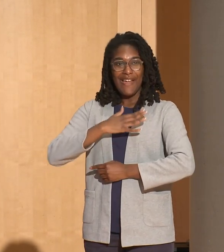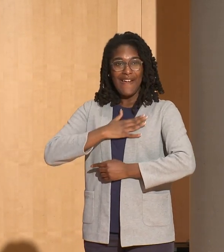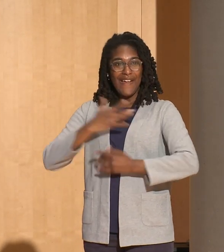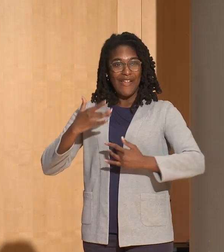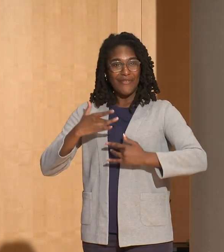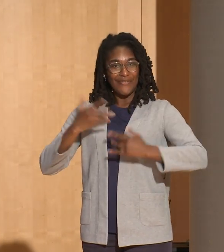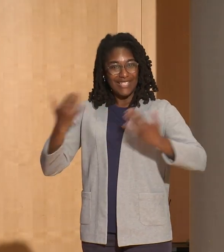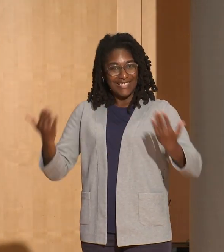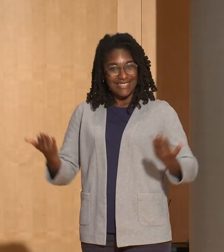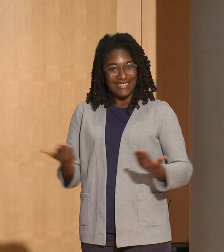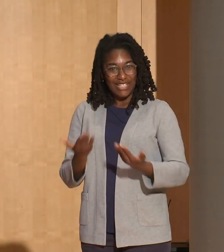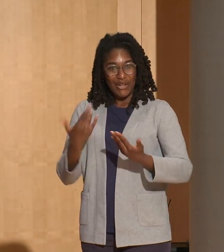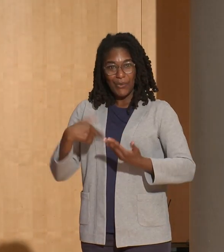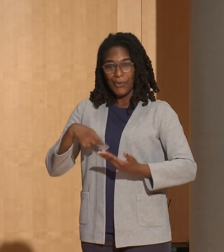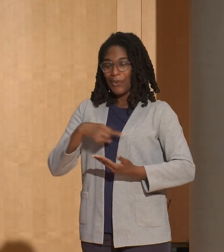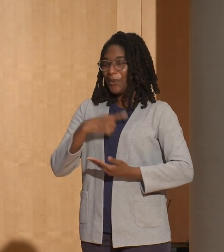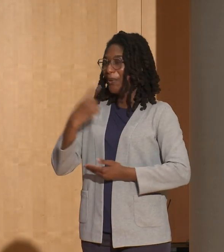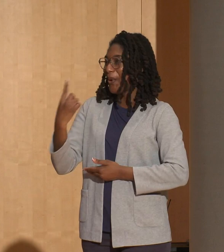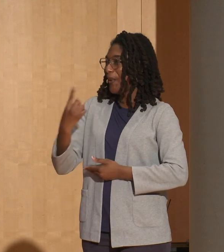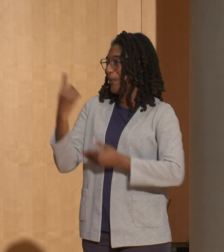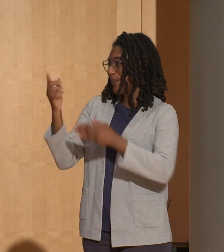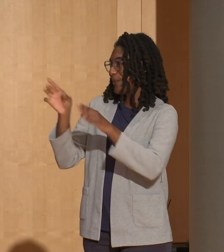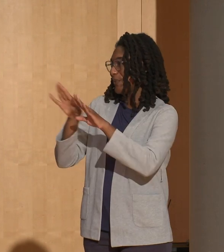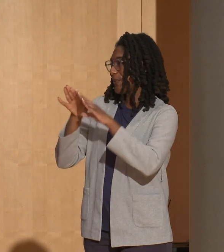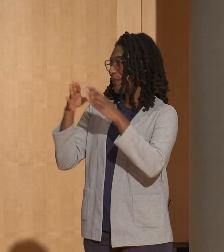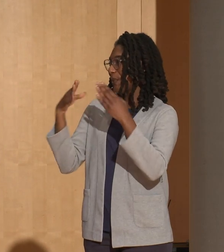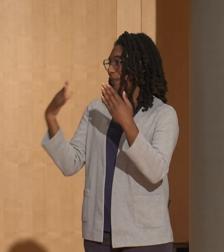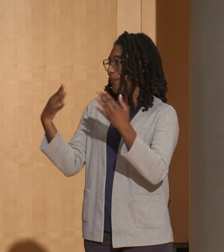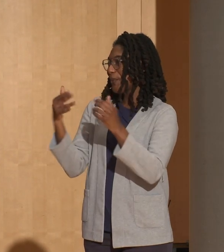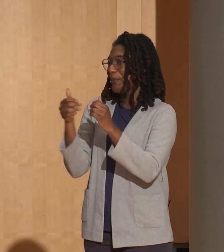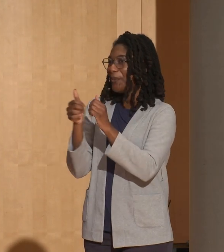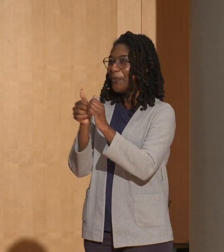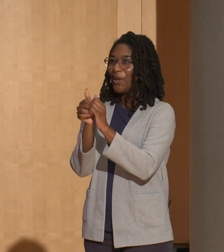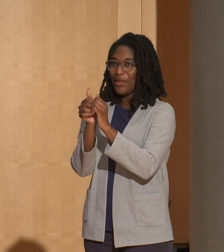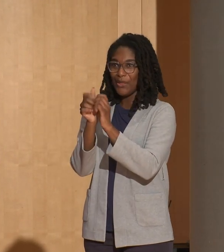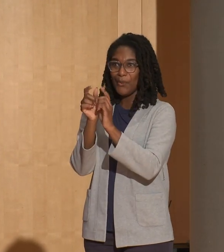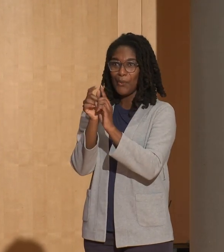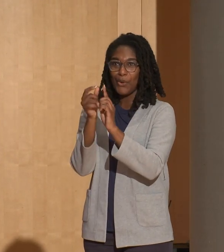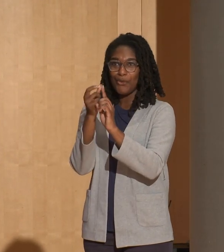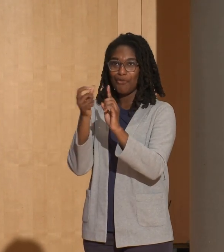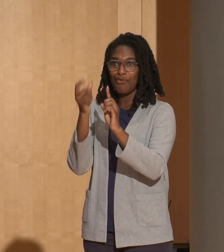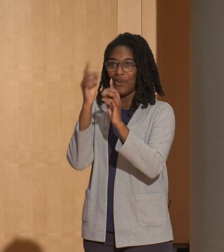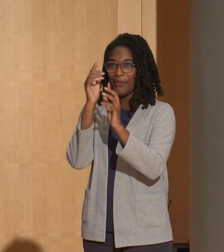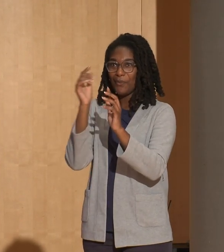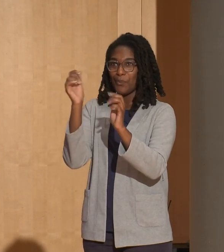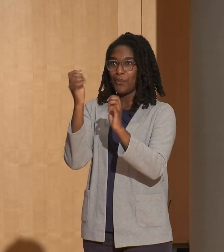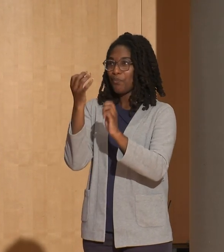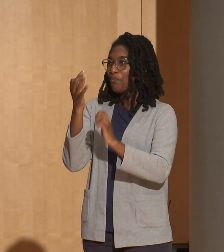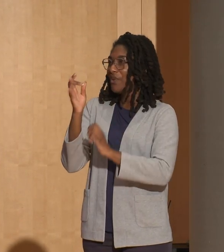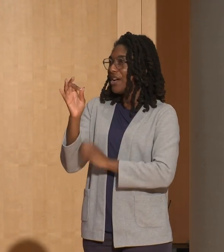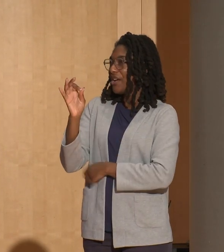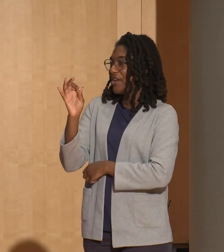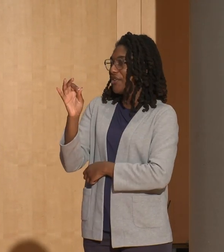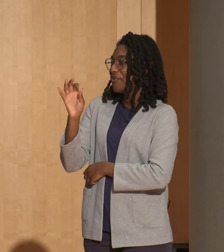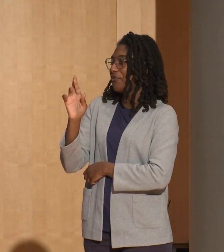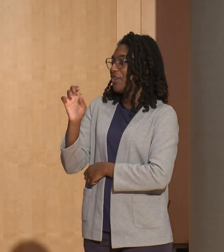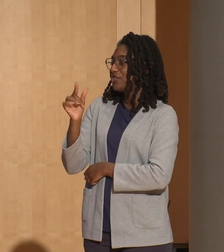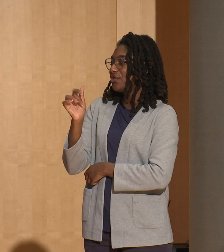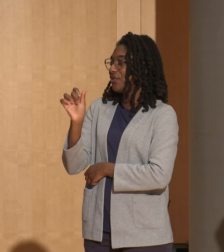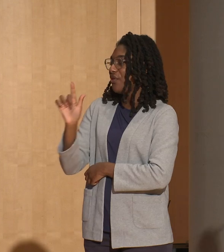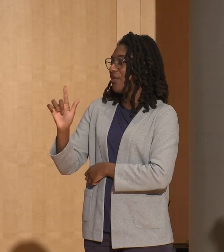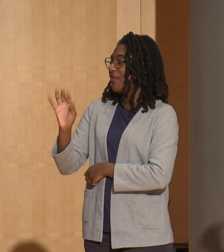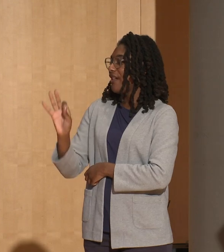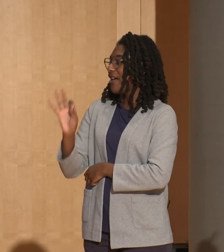Reginald F. Lewis Museum, we always open with a word from the president of the Reginald F. Lewis Museum.